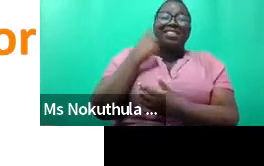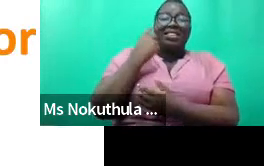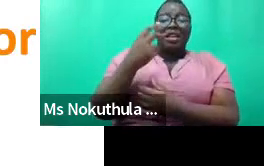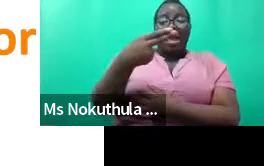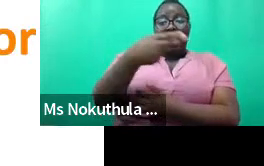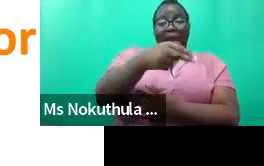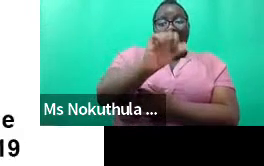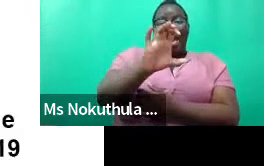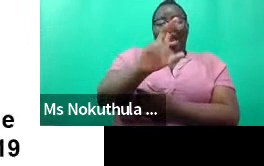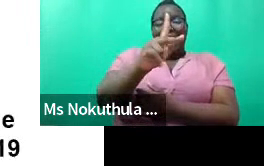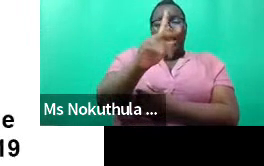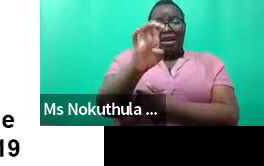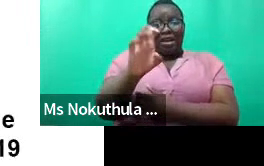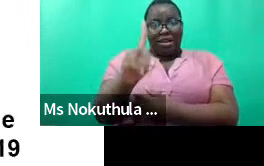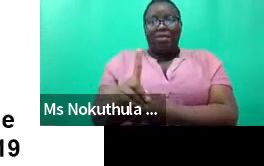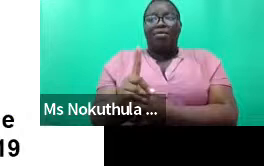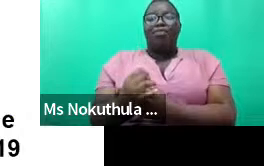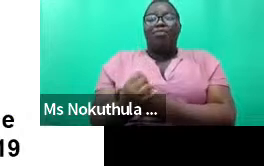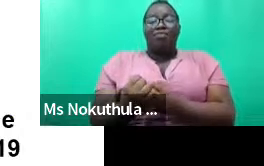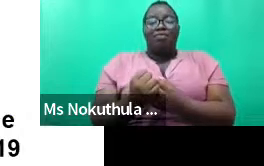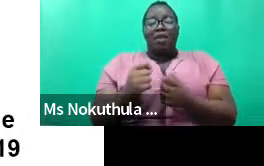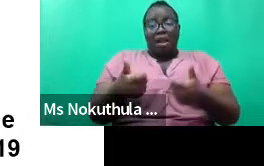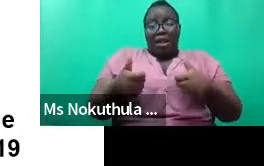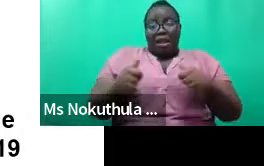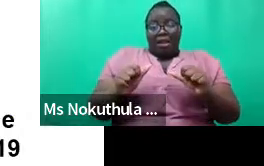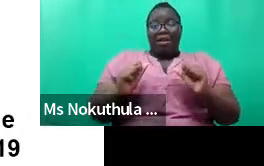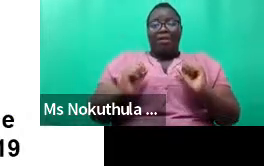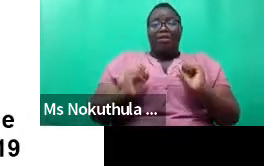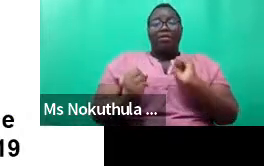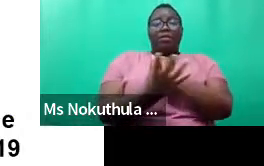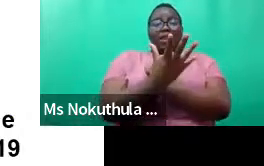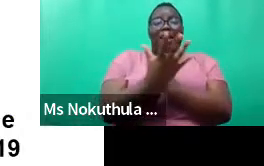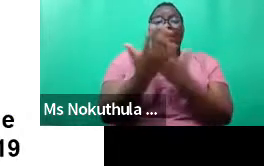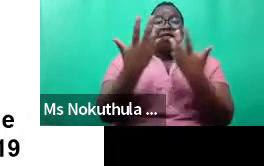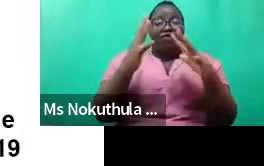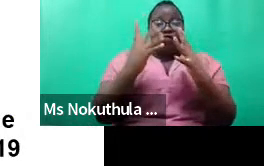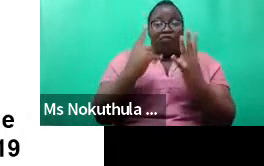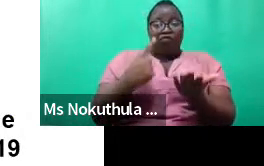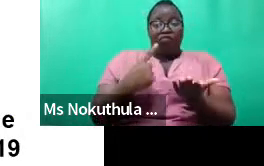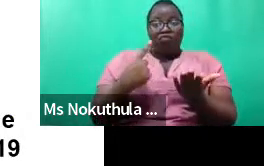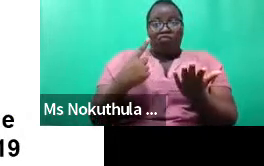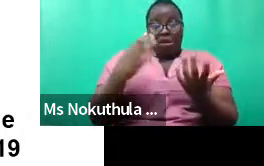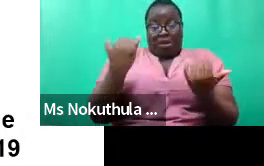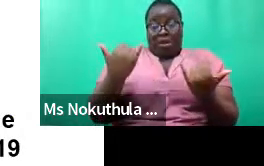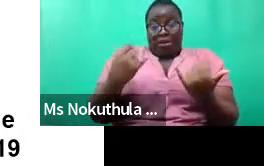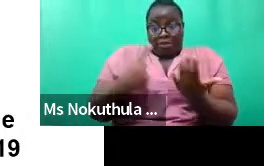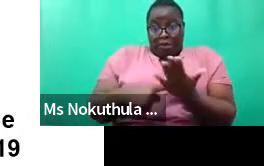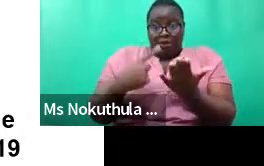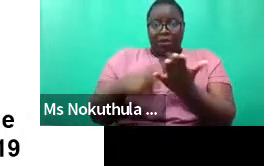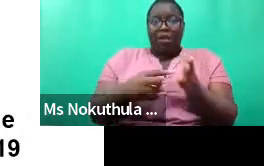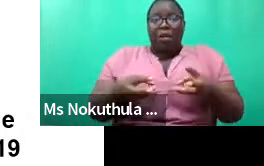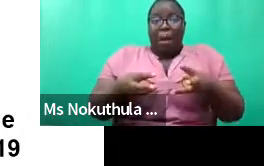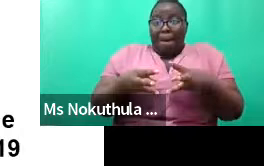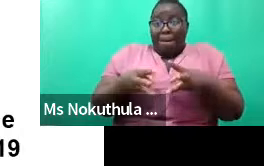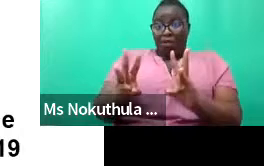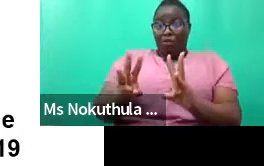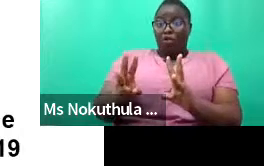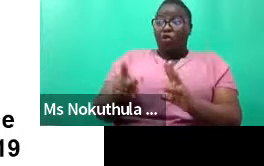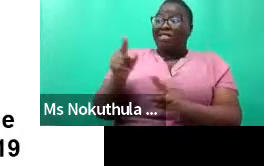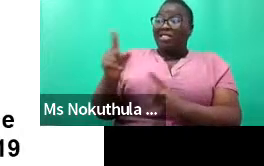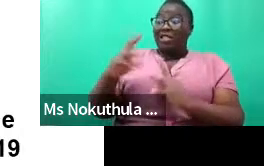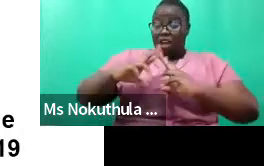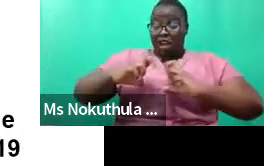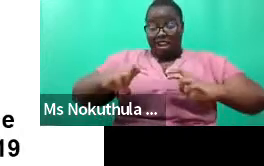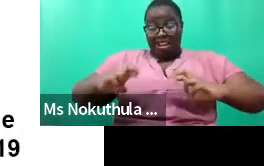slide, please. Then we discuss methodology. So This research study was